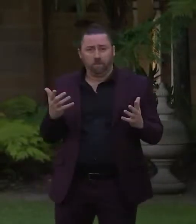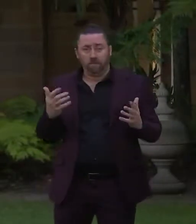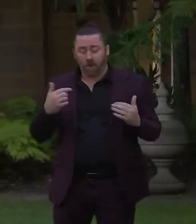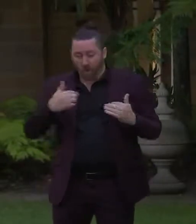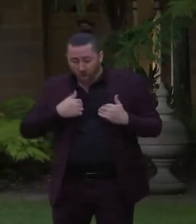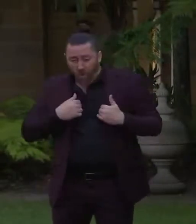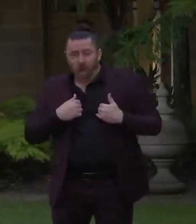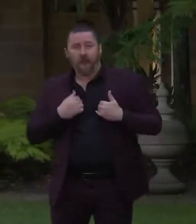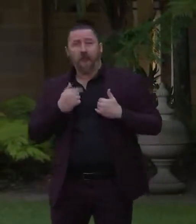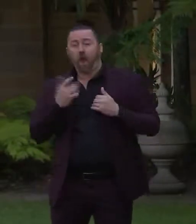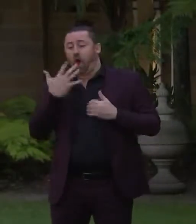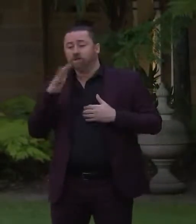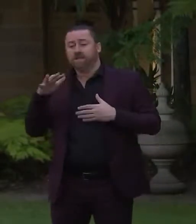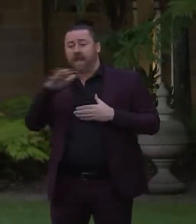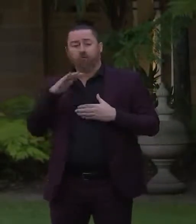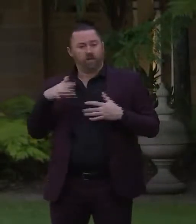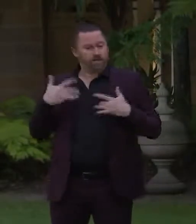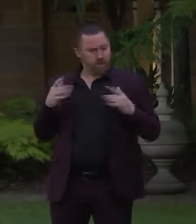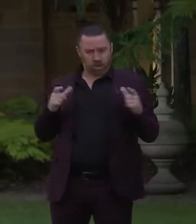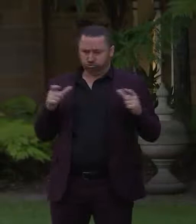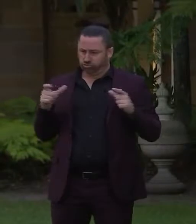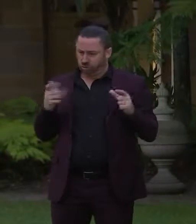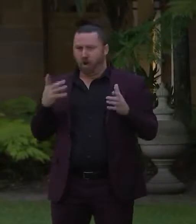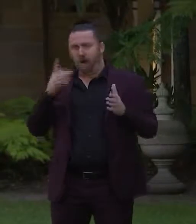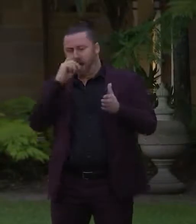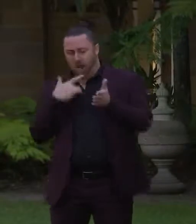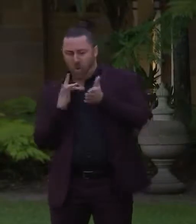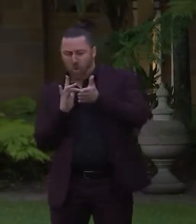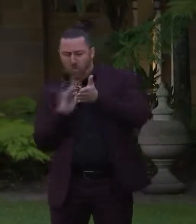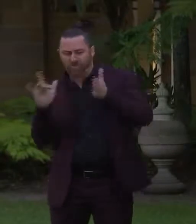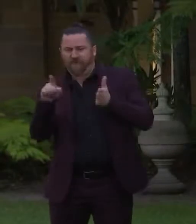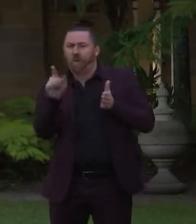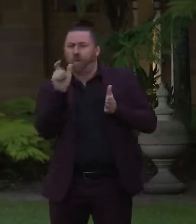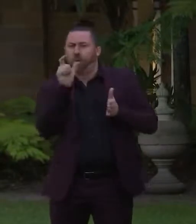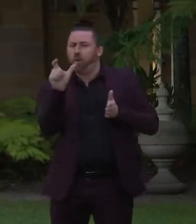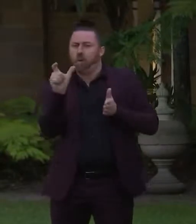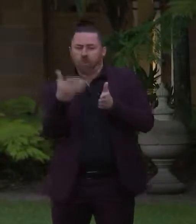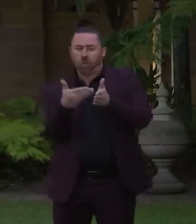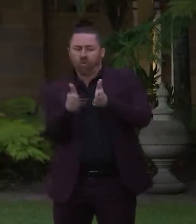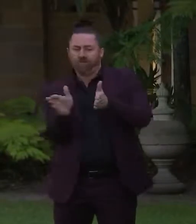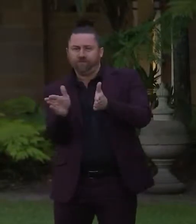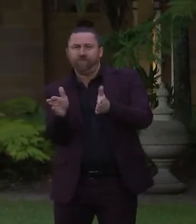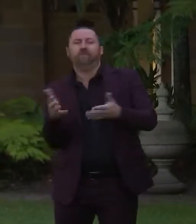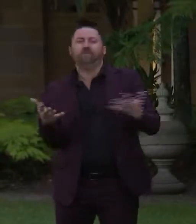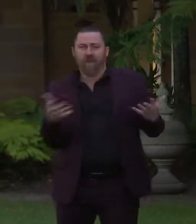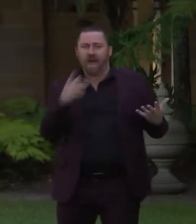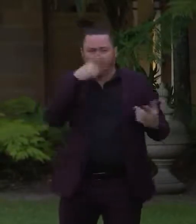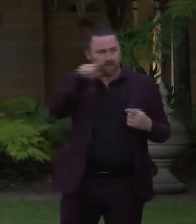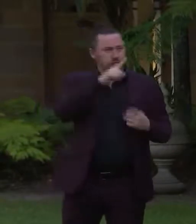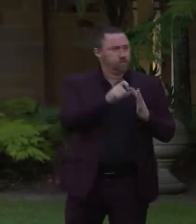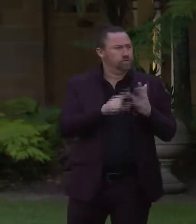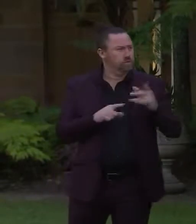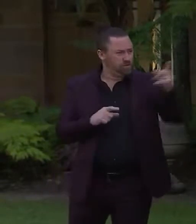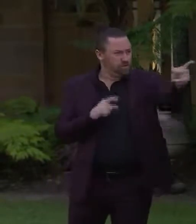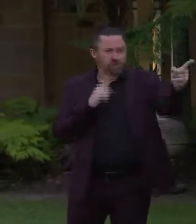we lift that hotspot that people will, be able to get surety.